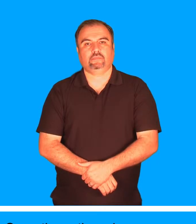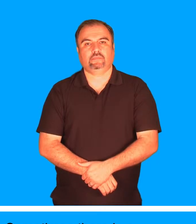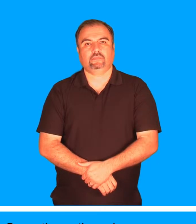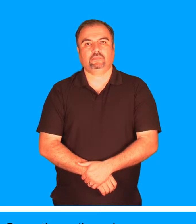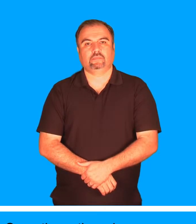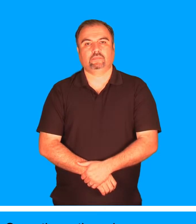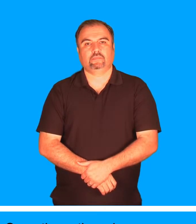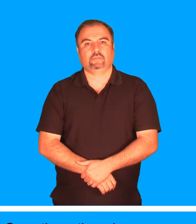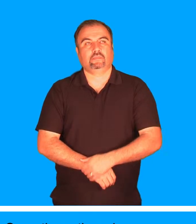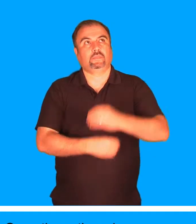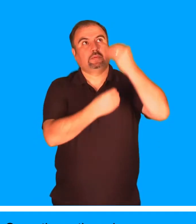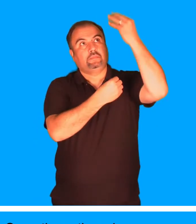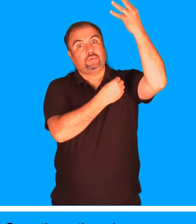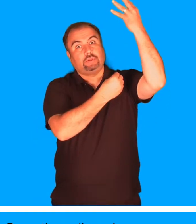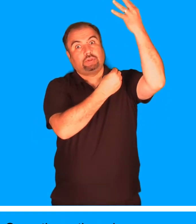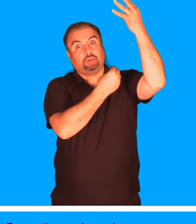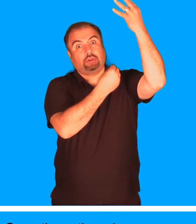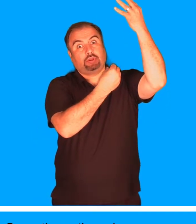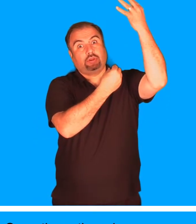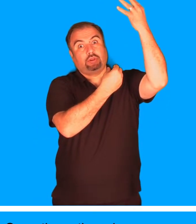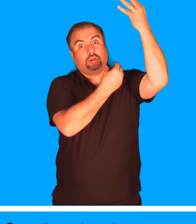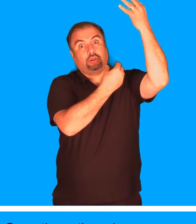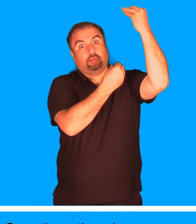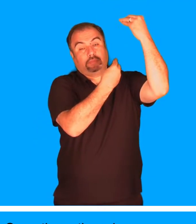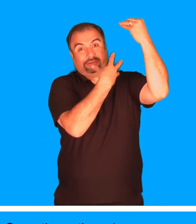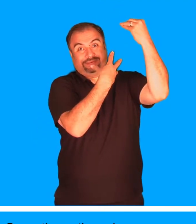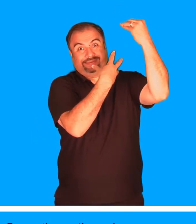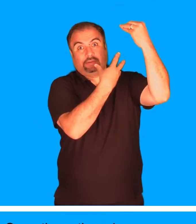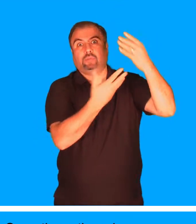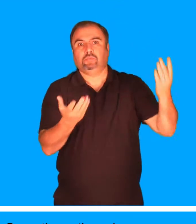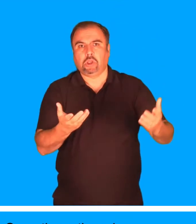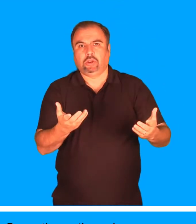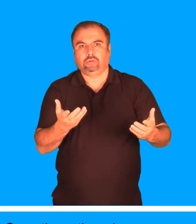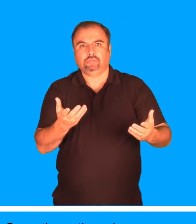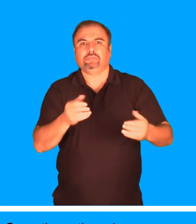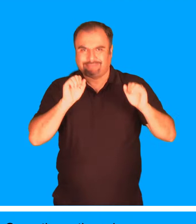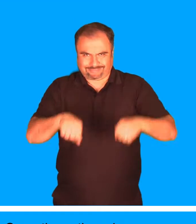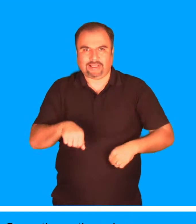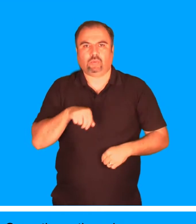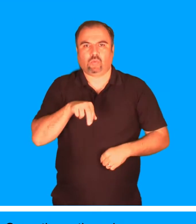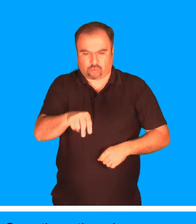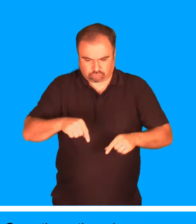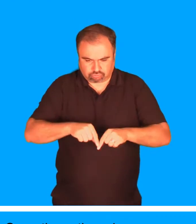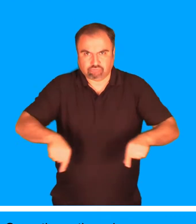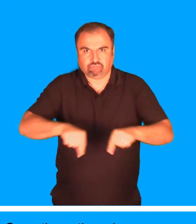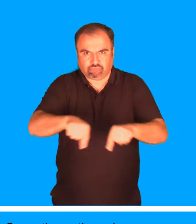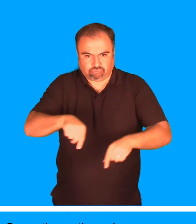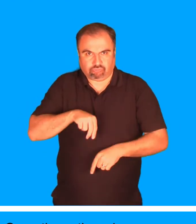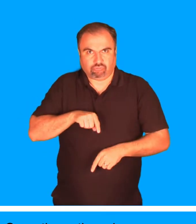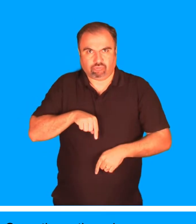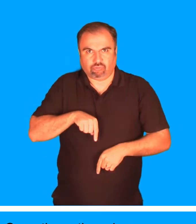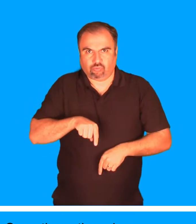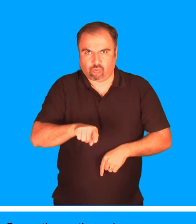Cross the street at the crosswalk. Sometimes there's a button to push to help you cross.